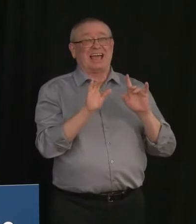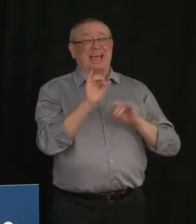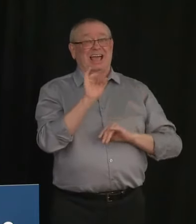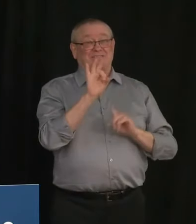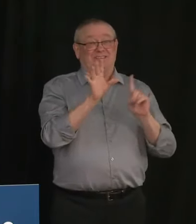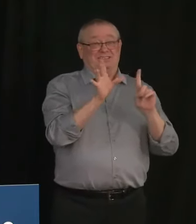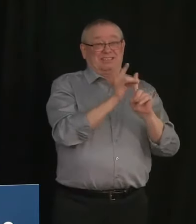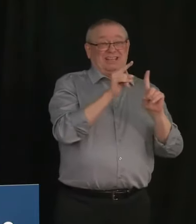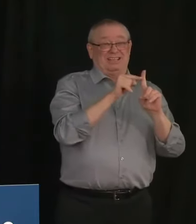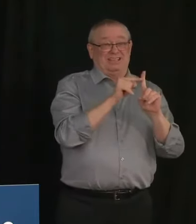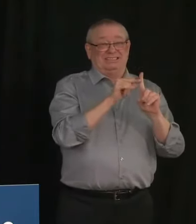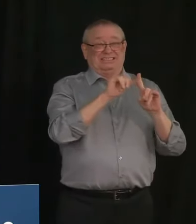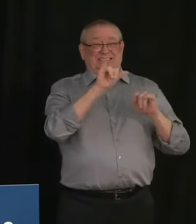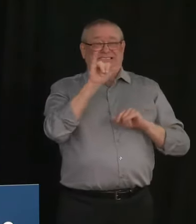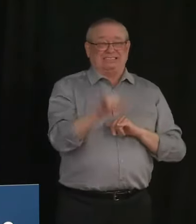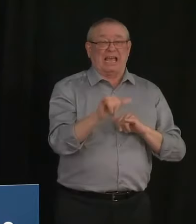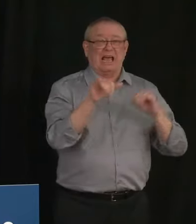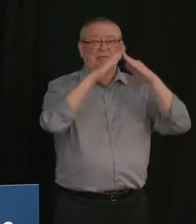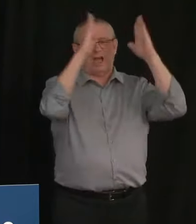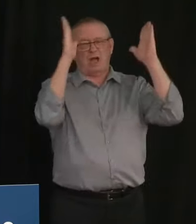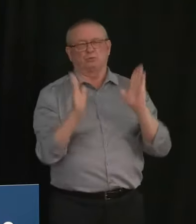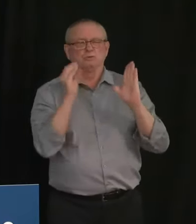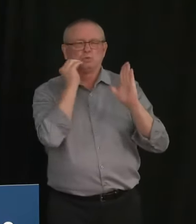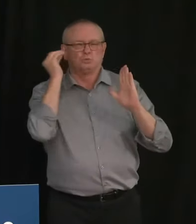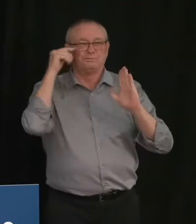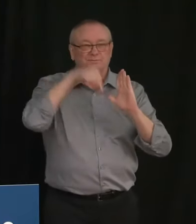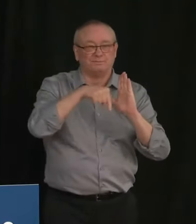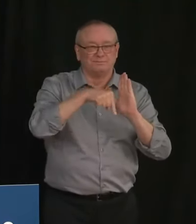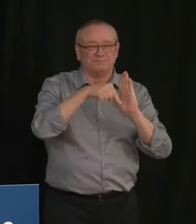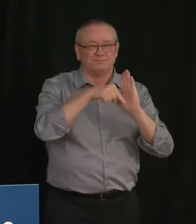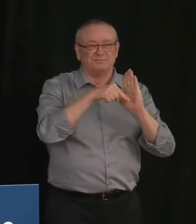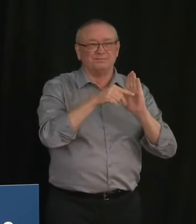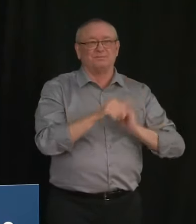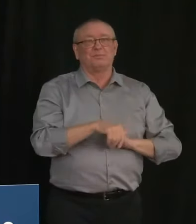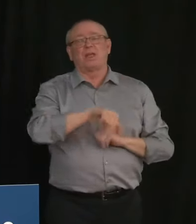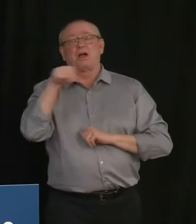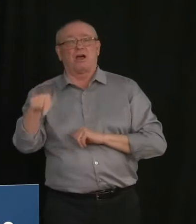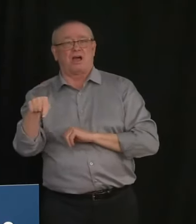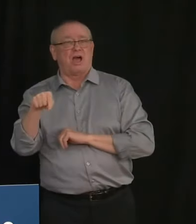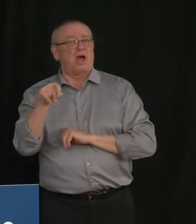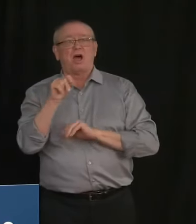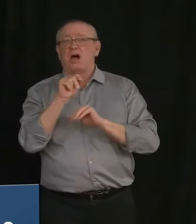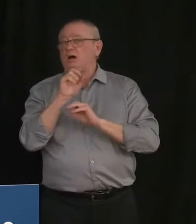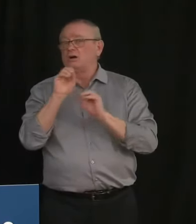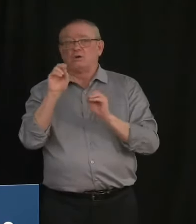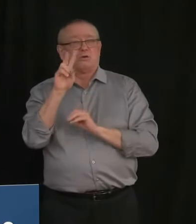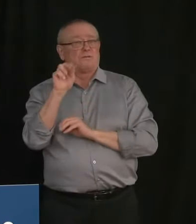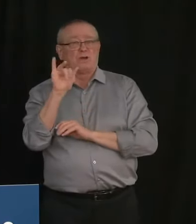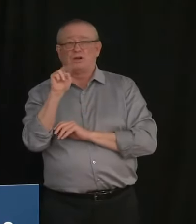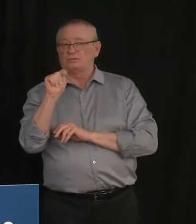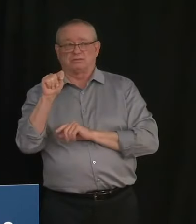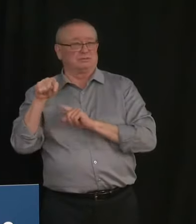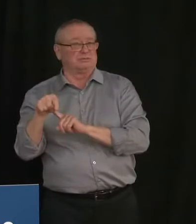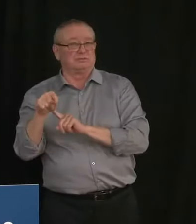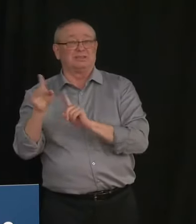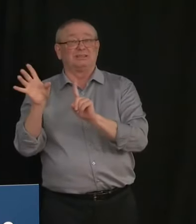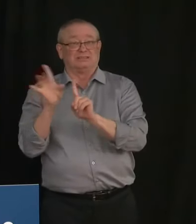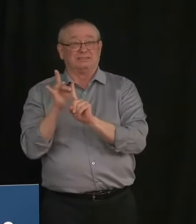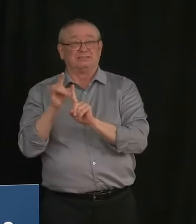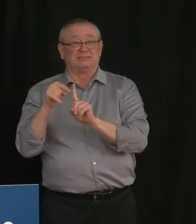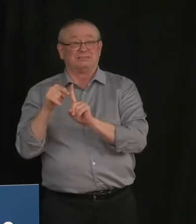is. Our typical practice for usual cases is that isolation at home is acceptable when a